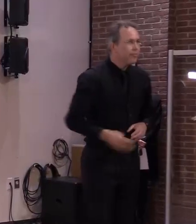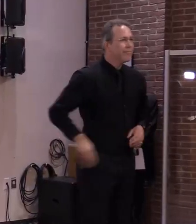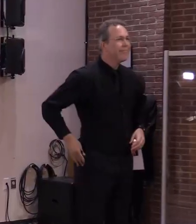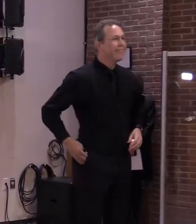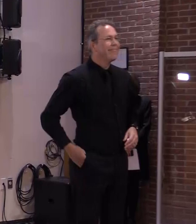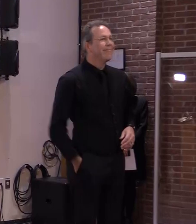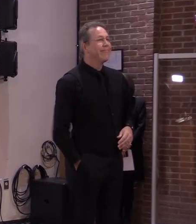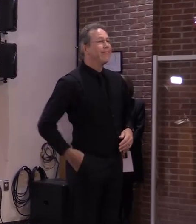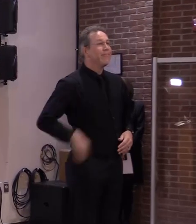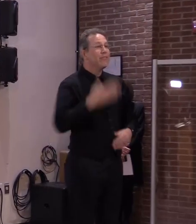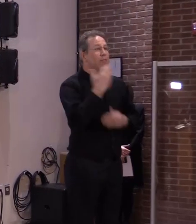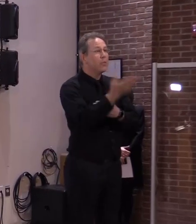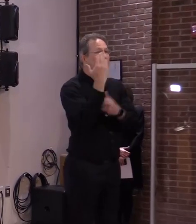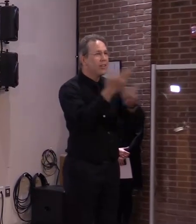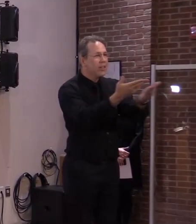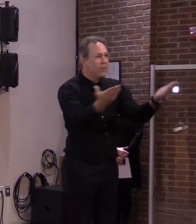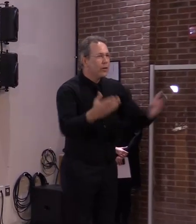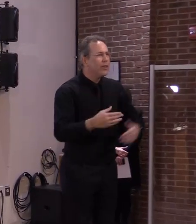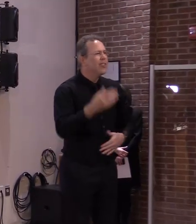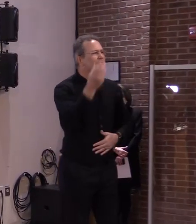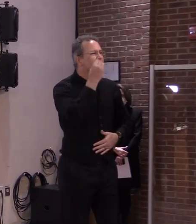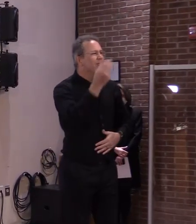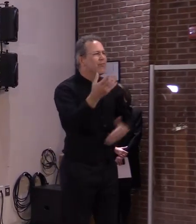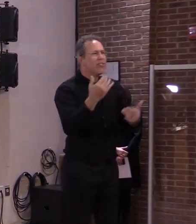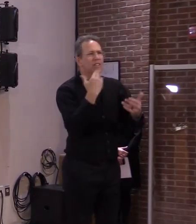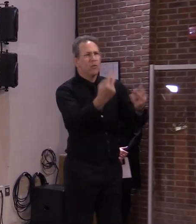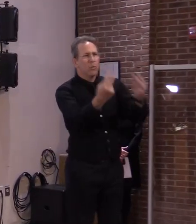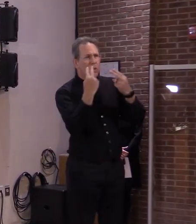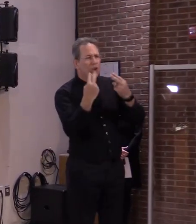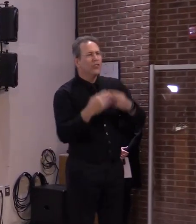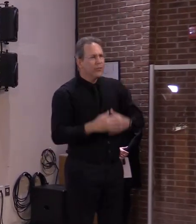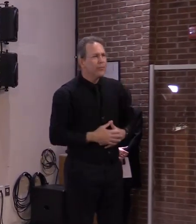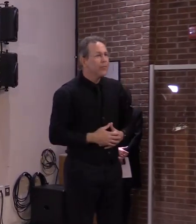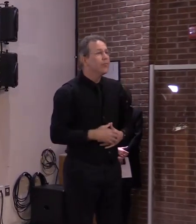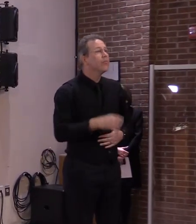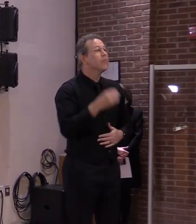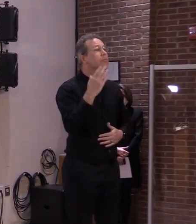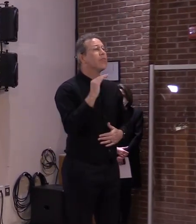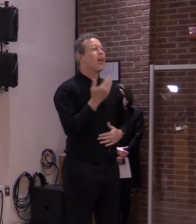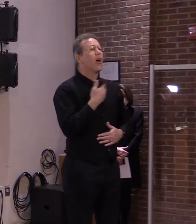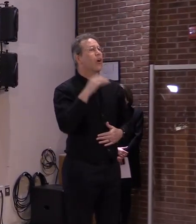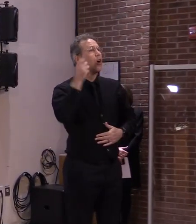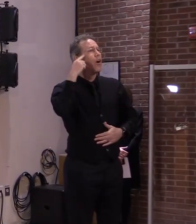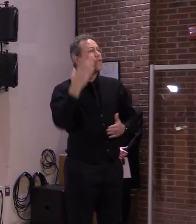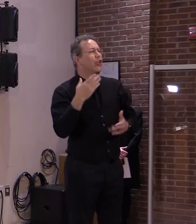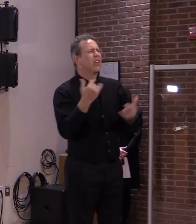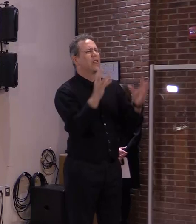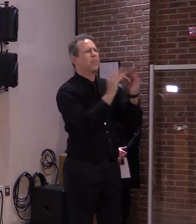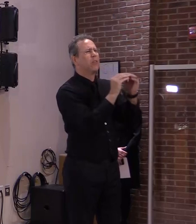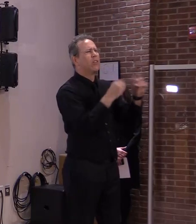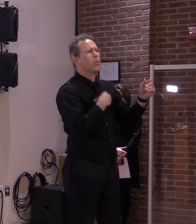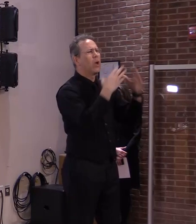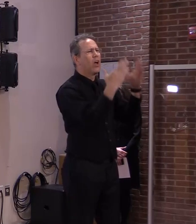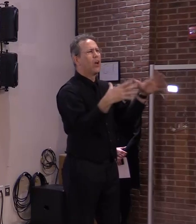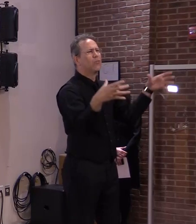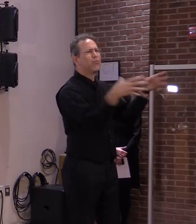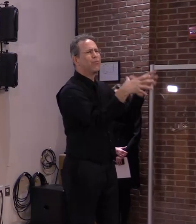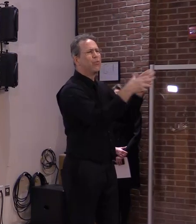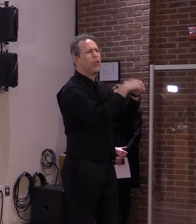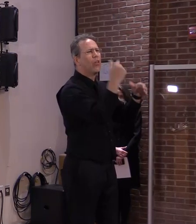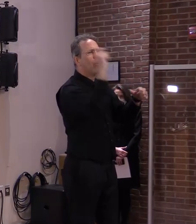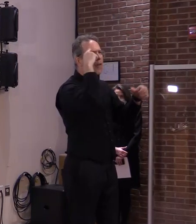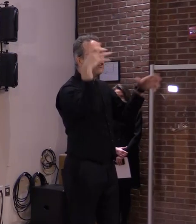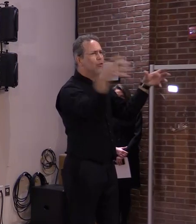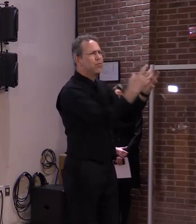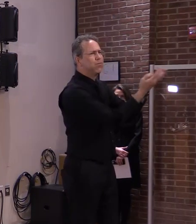Good morning, everybody, and thank you for tuning in today. Governor Scott is currently attending a weekly White House call regarding the pandemic and